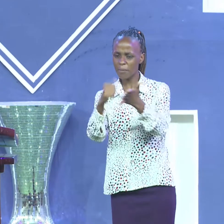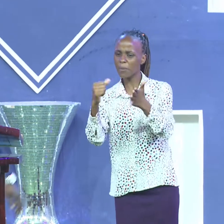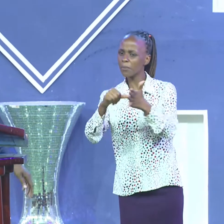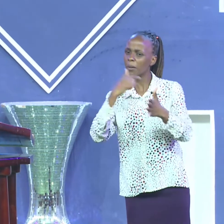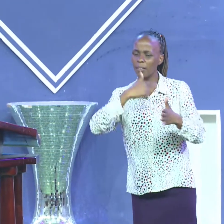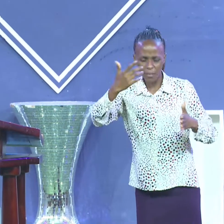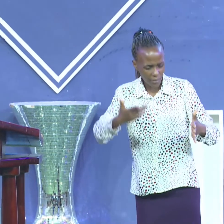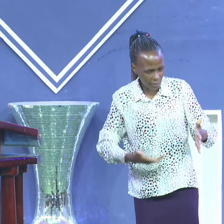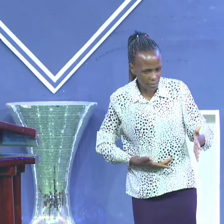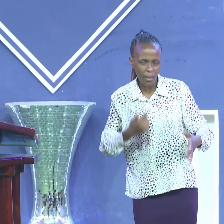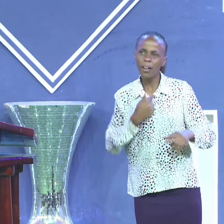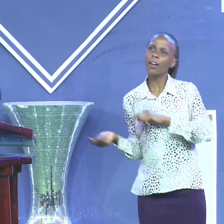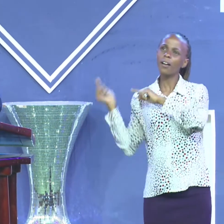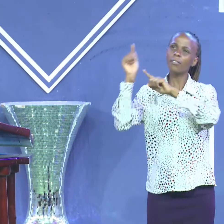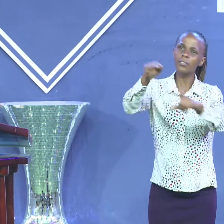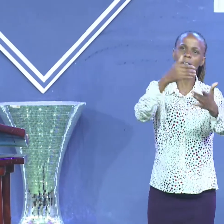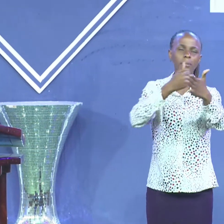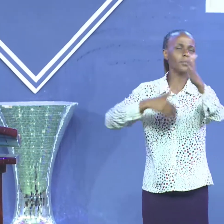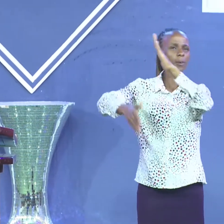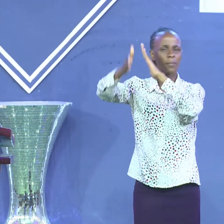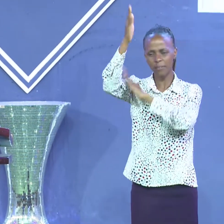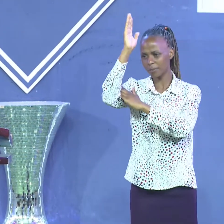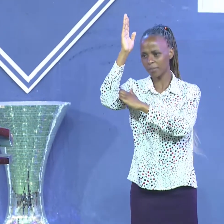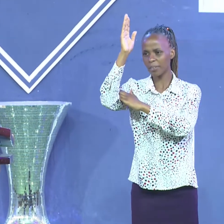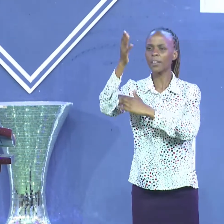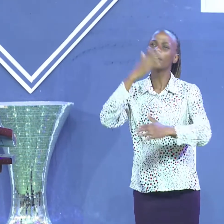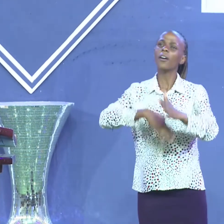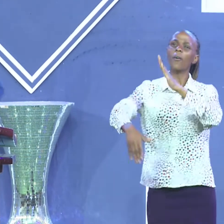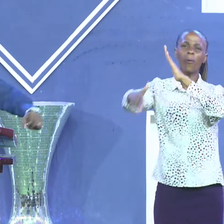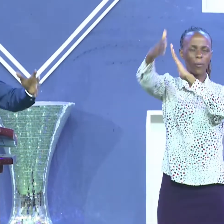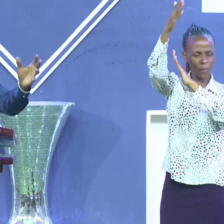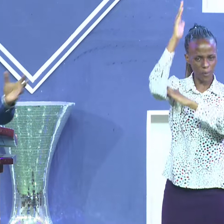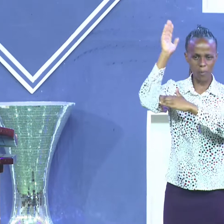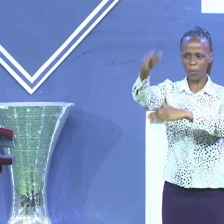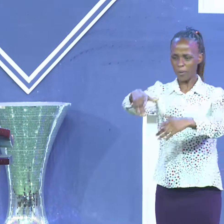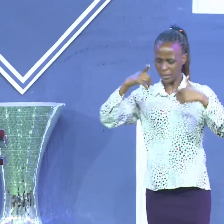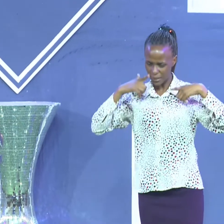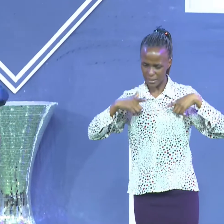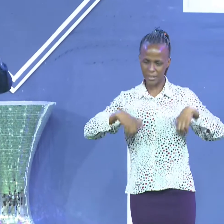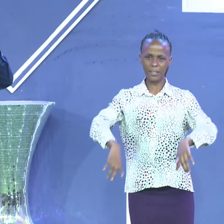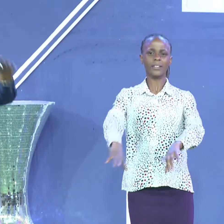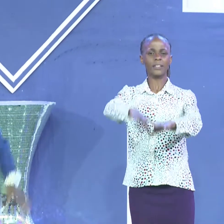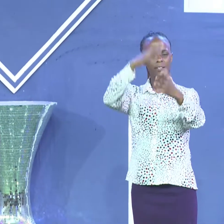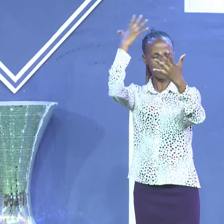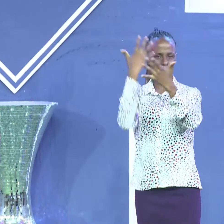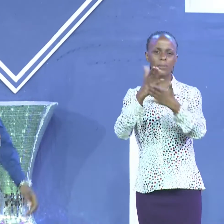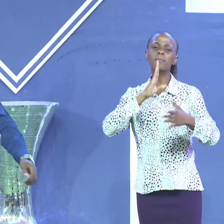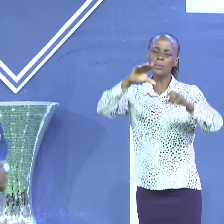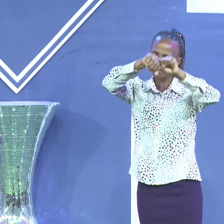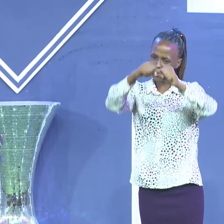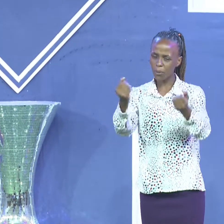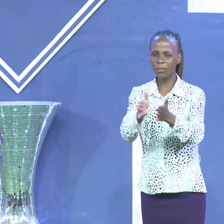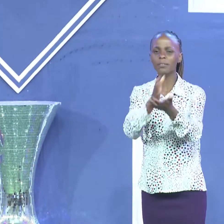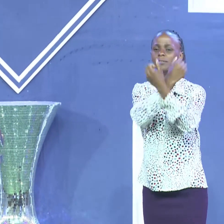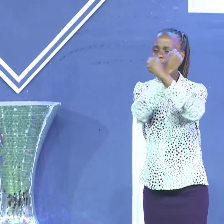the captivity I have. And I've come before the Lord. Let this prison be